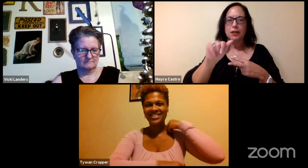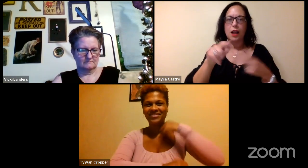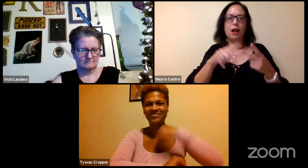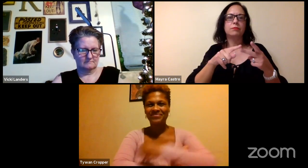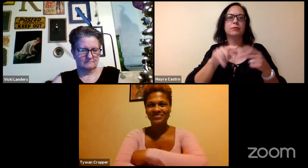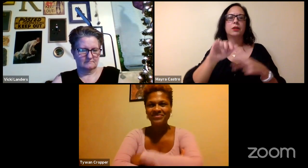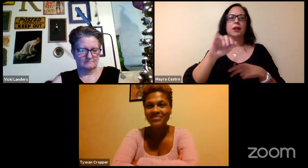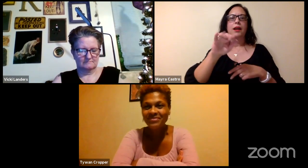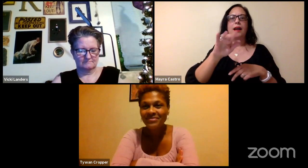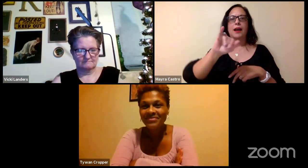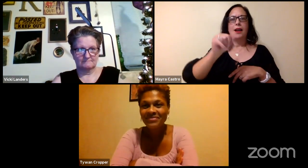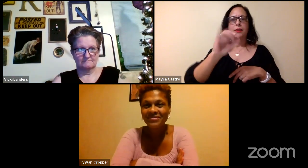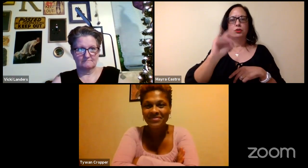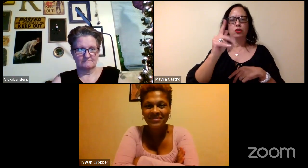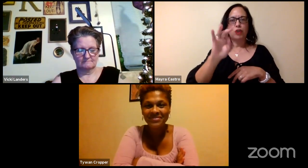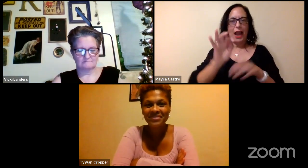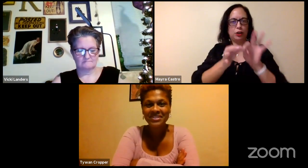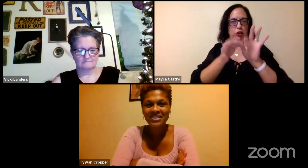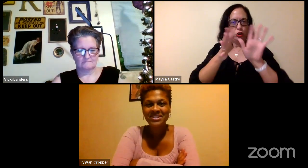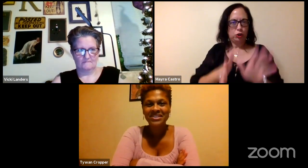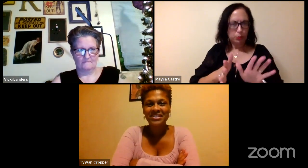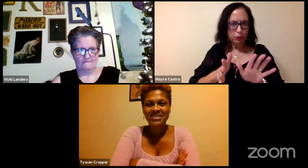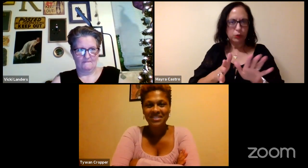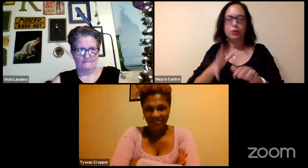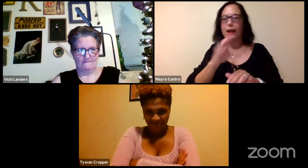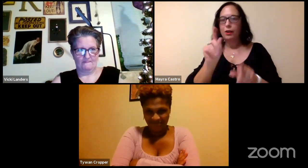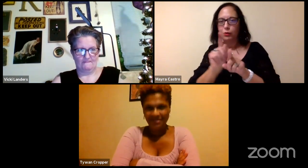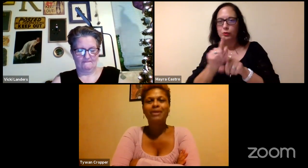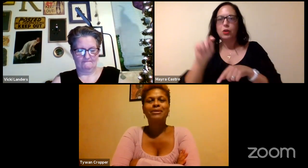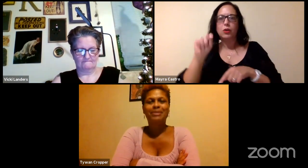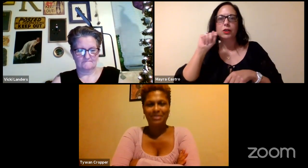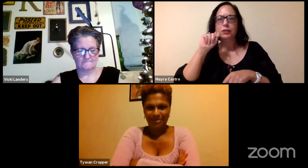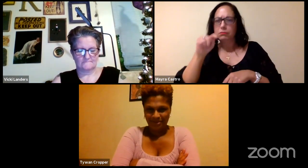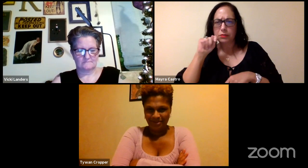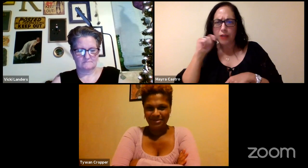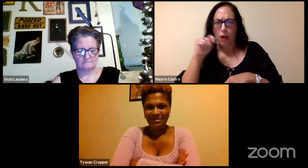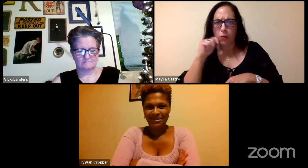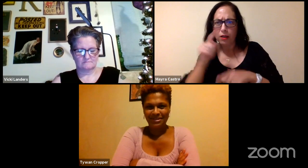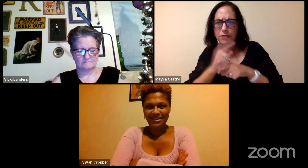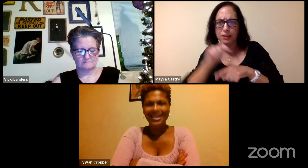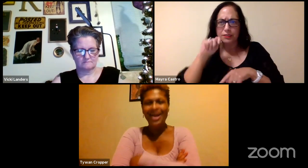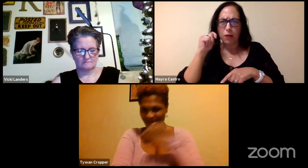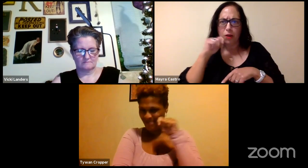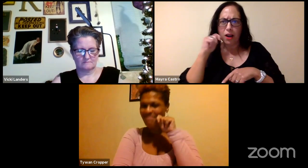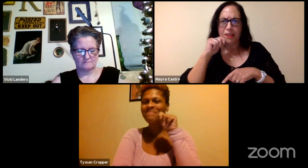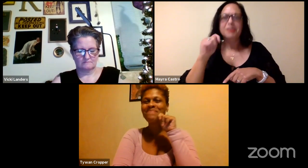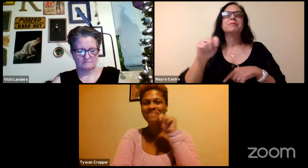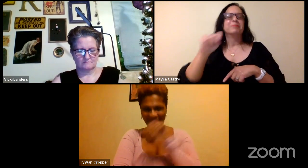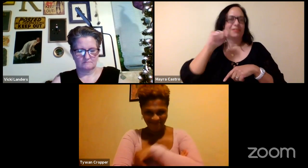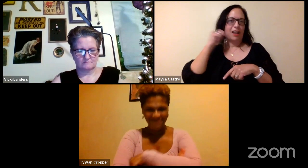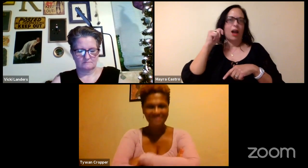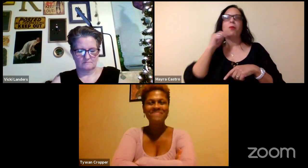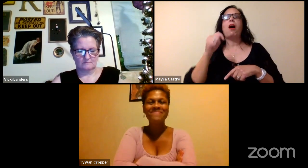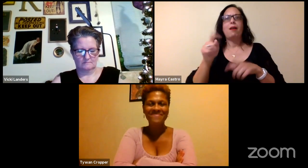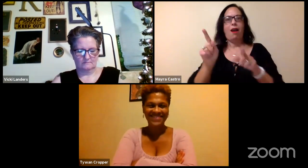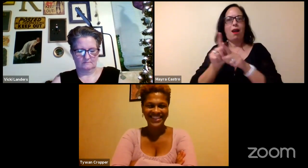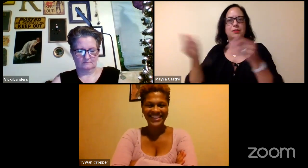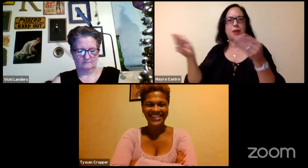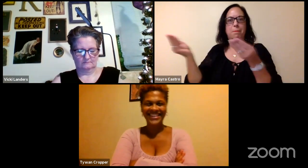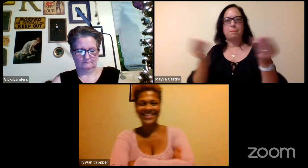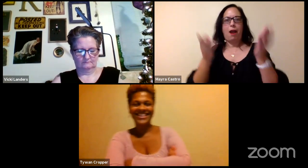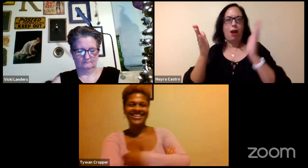Vicki and Rita and Jackie and Taiwan,